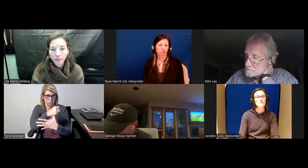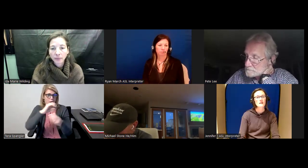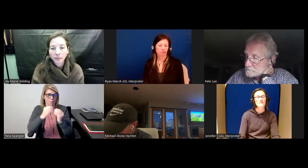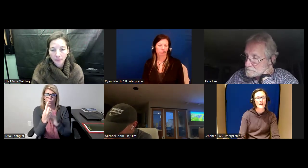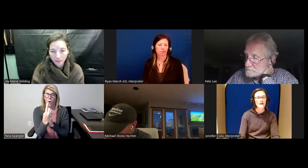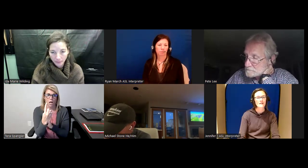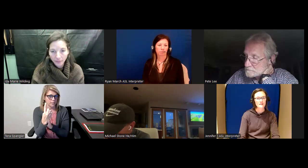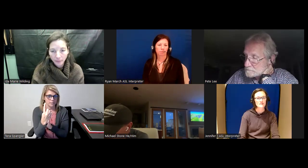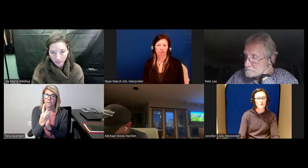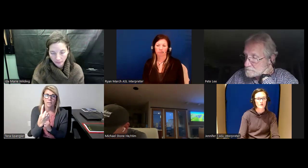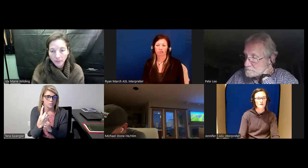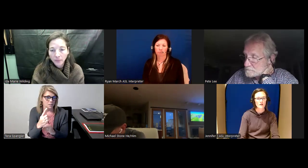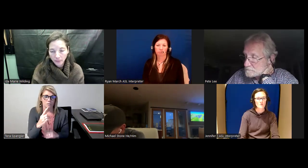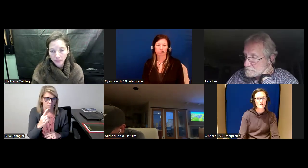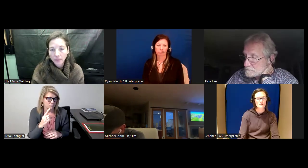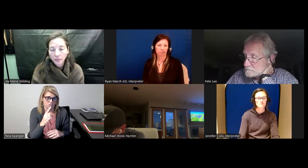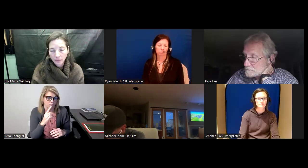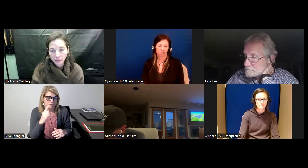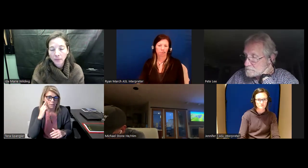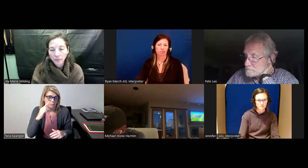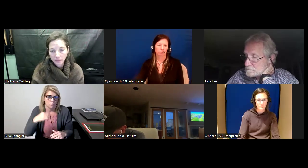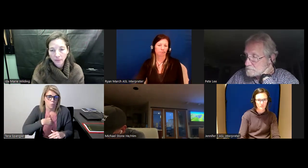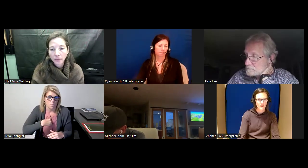for me, that is priority number one.